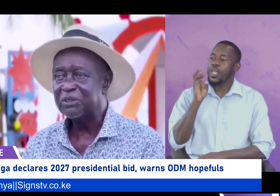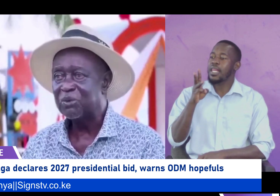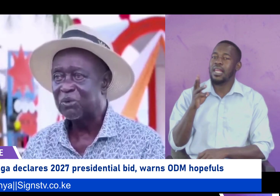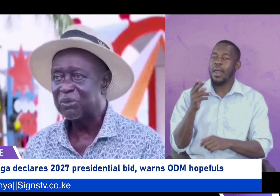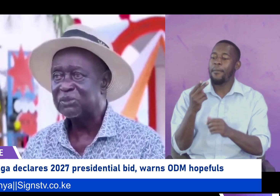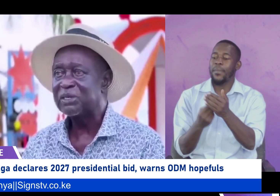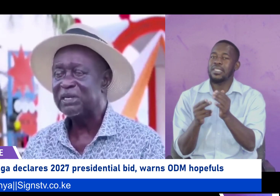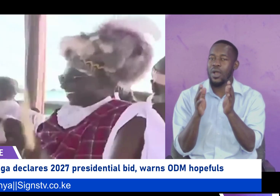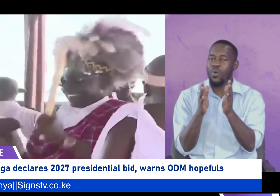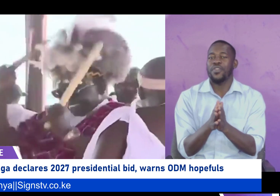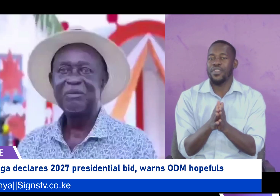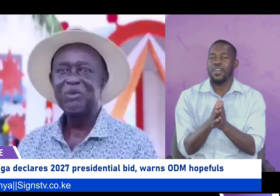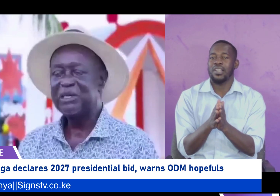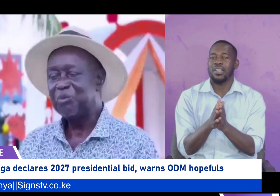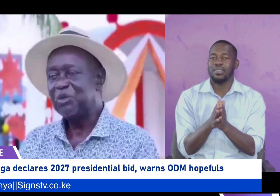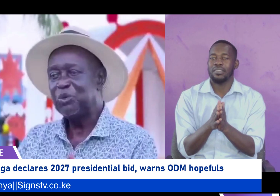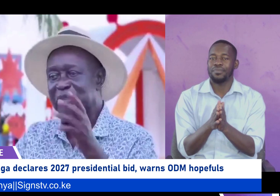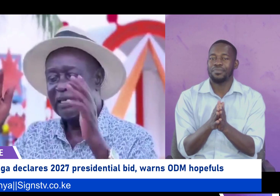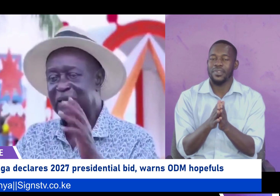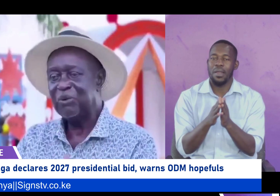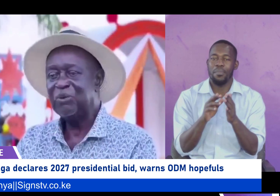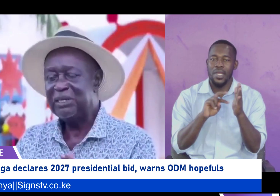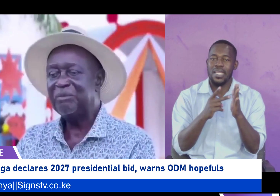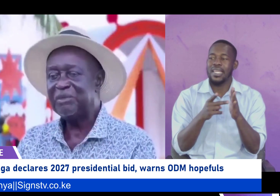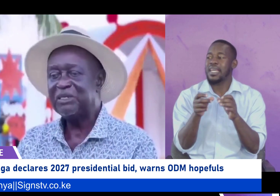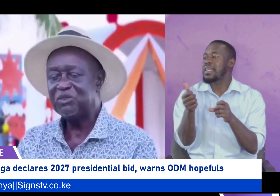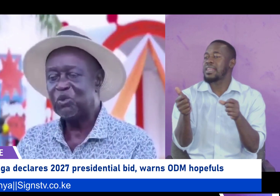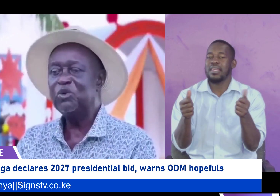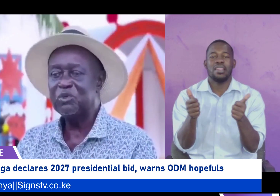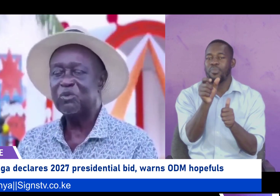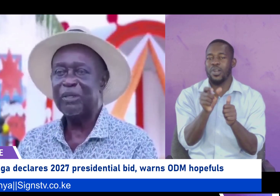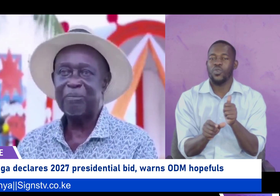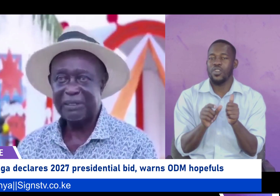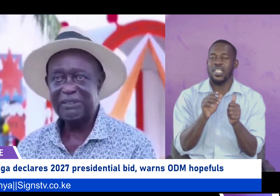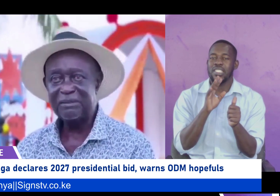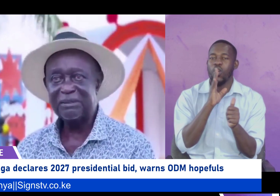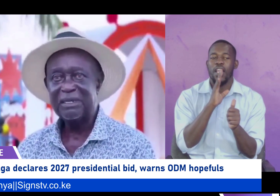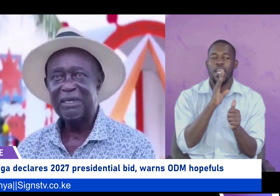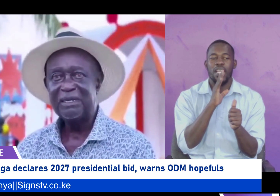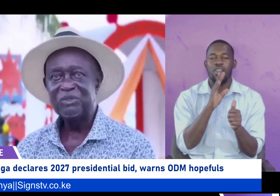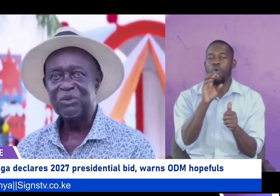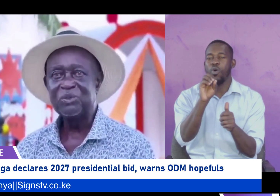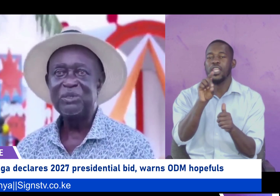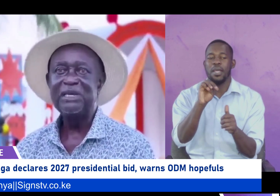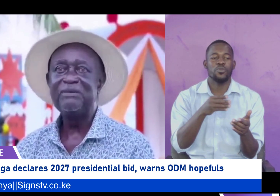political coalition. So anybody who is saying ODM is sold to other parties is also